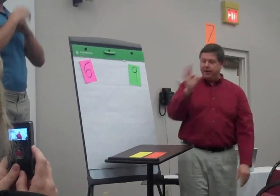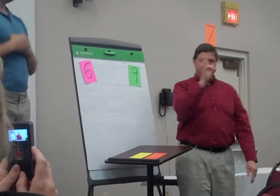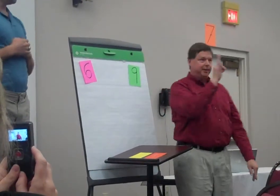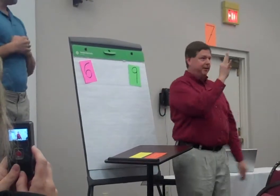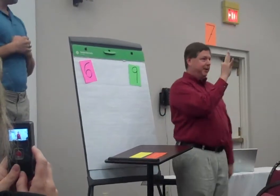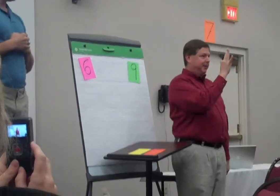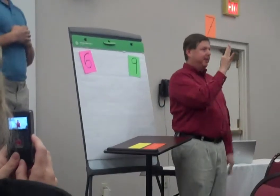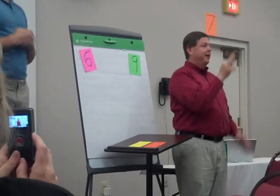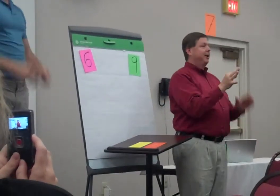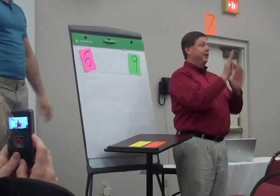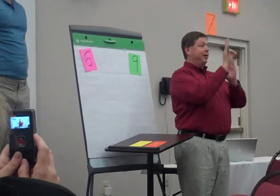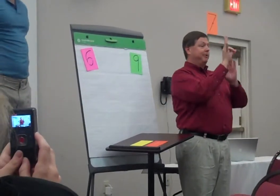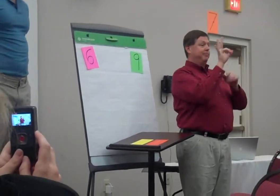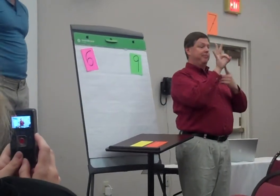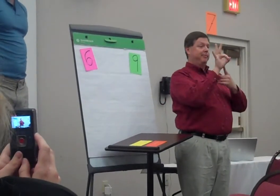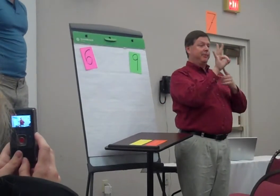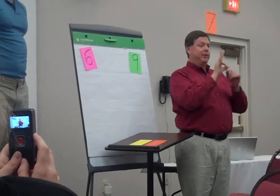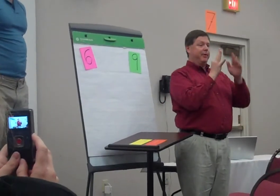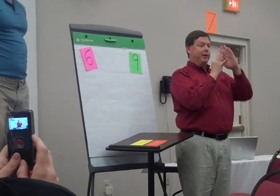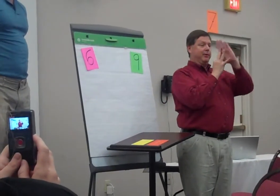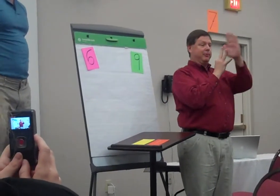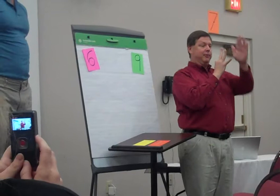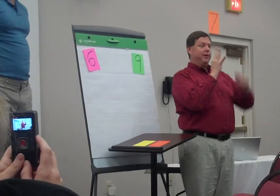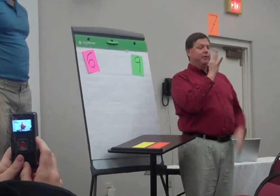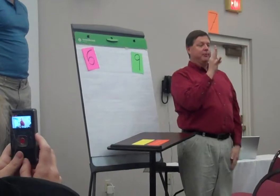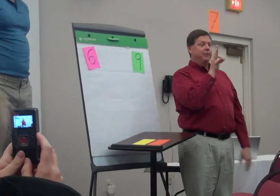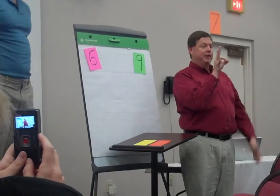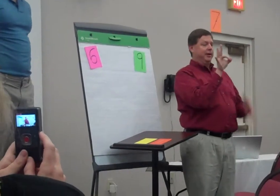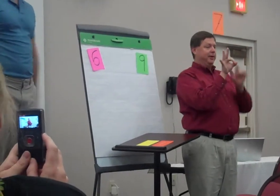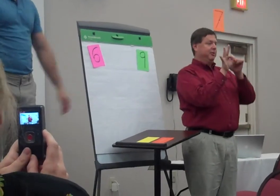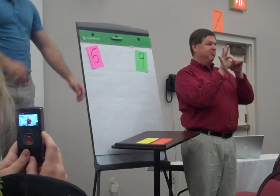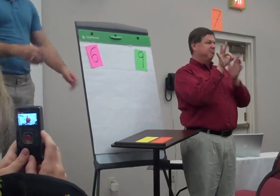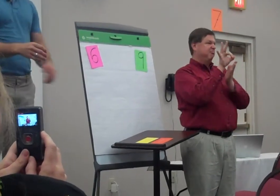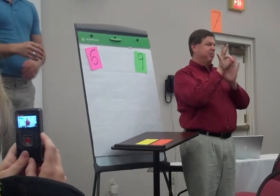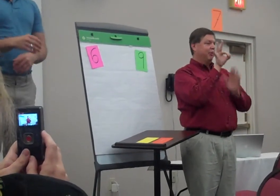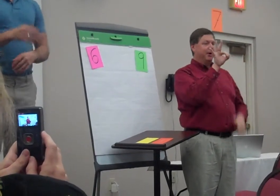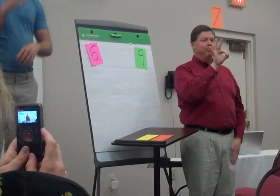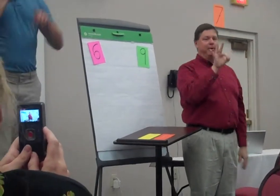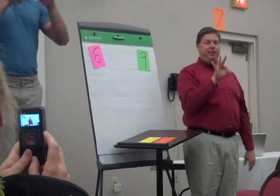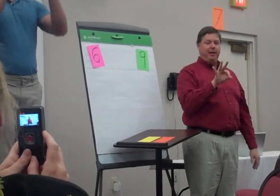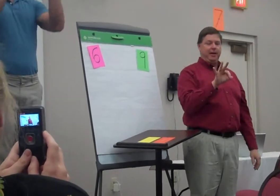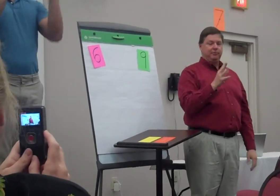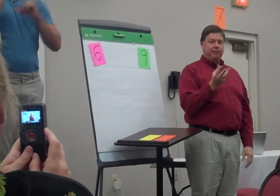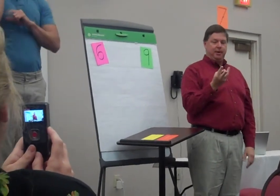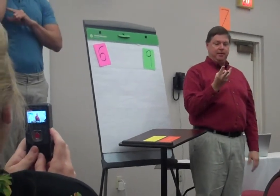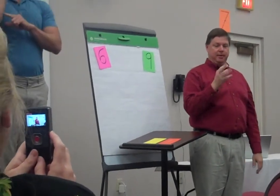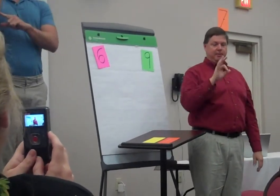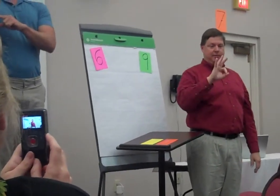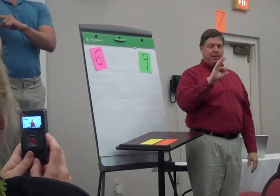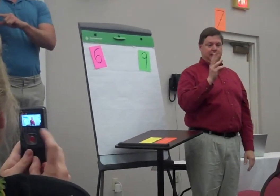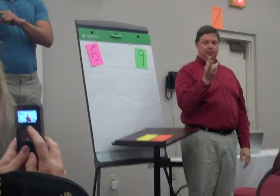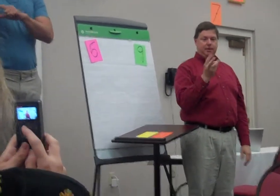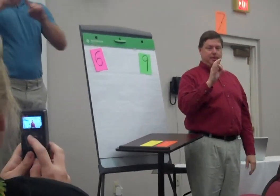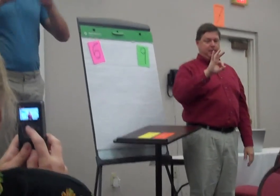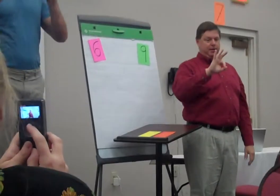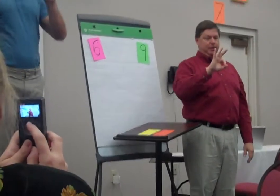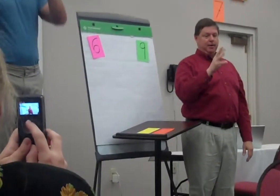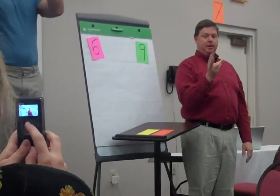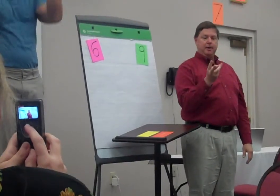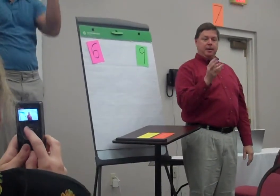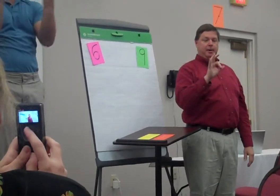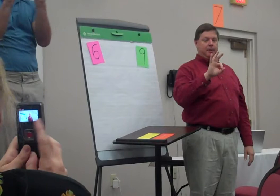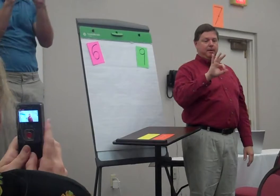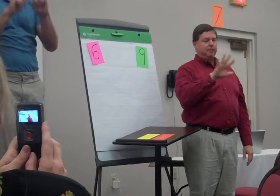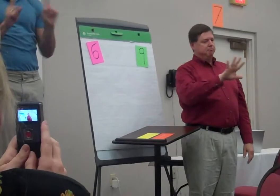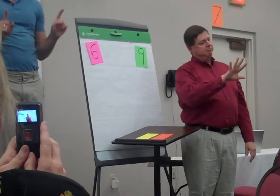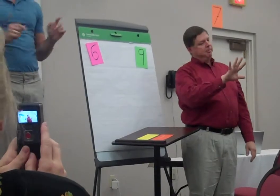round part. All right, so I've got straight fingers and a round part. That's great.